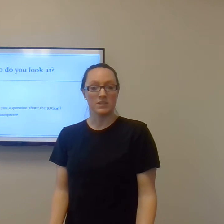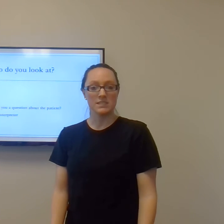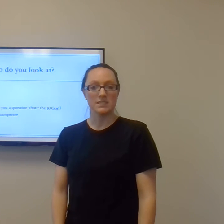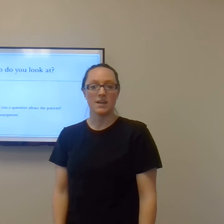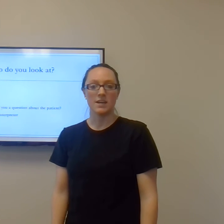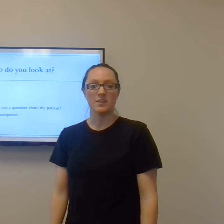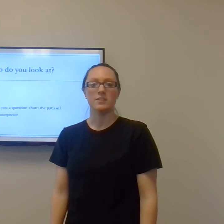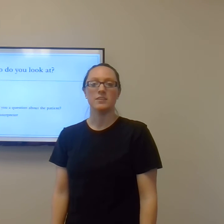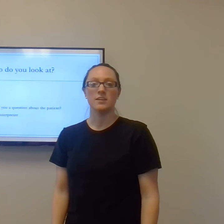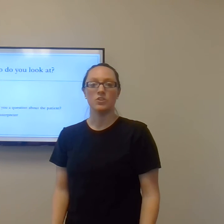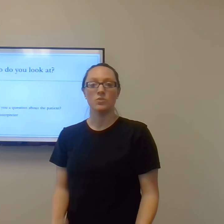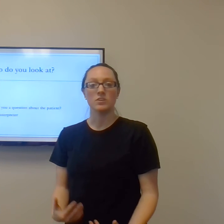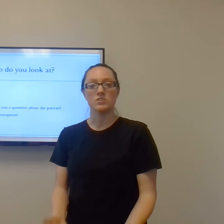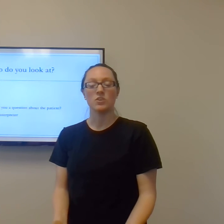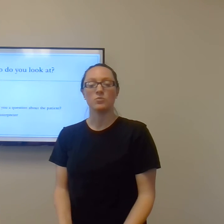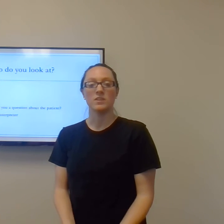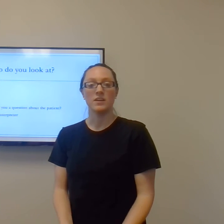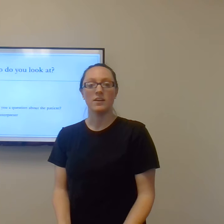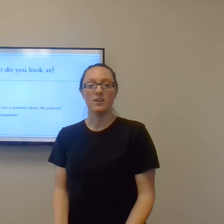focus and that you are concerned with their health.